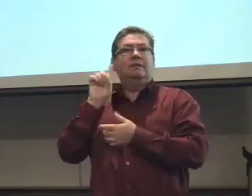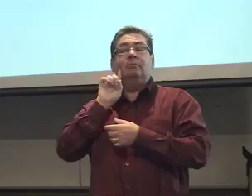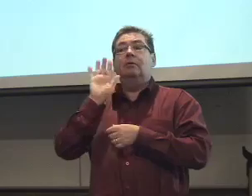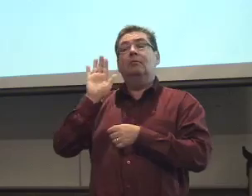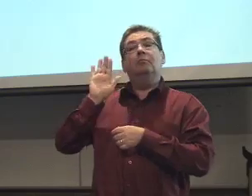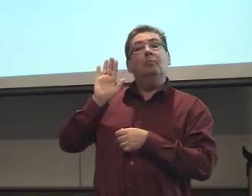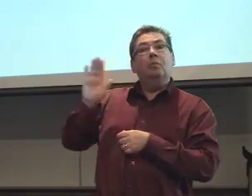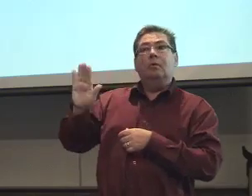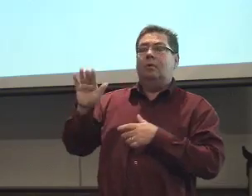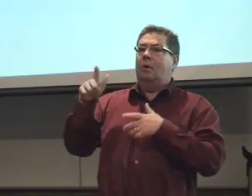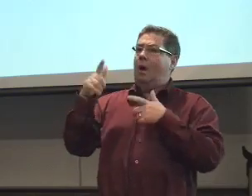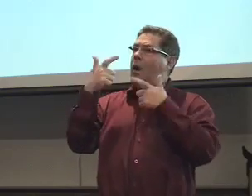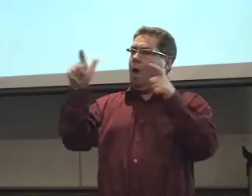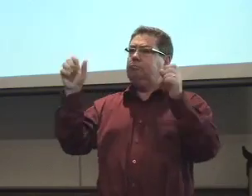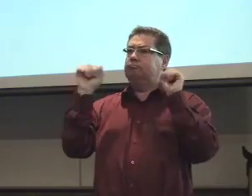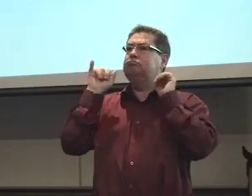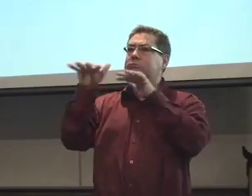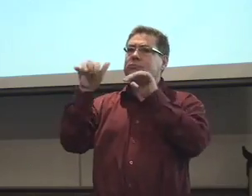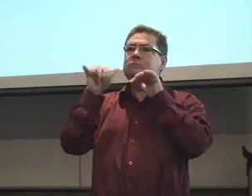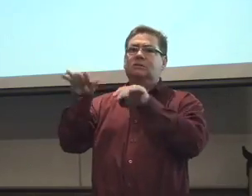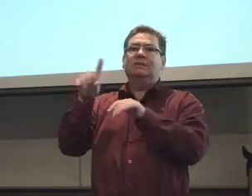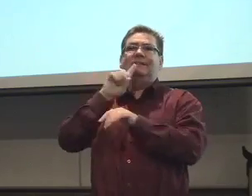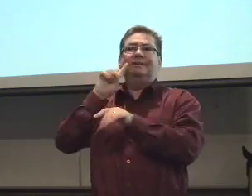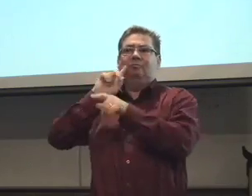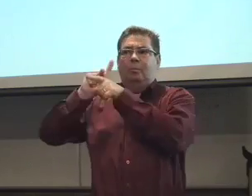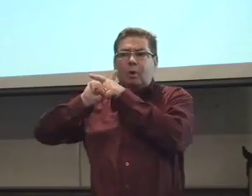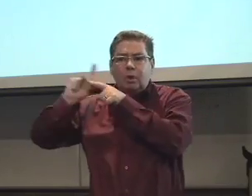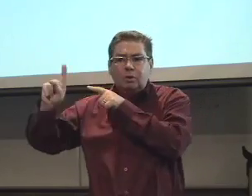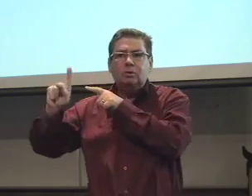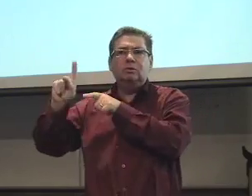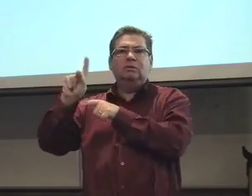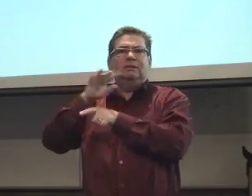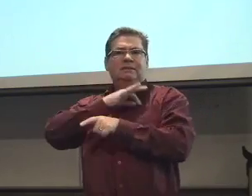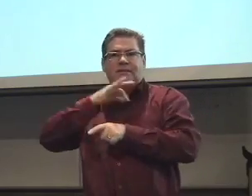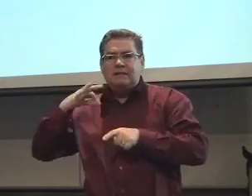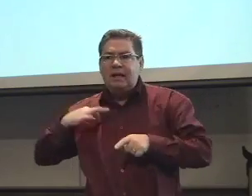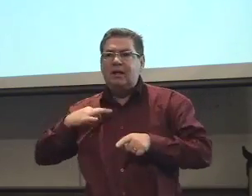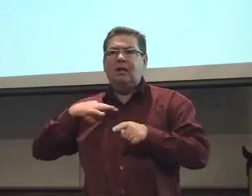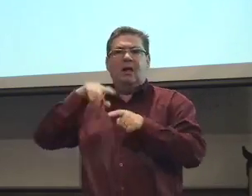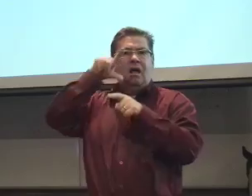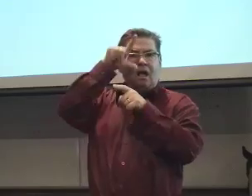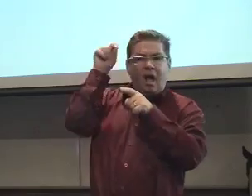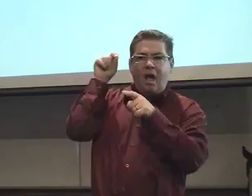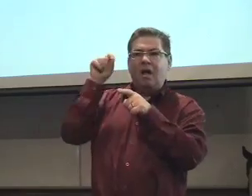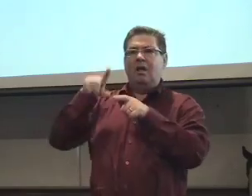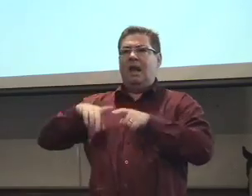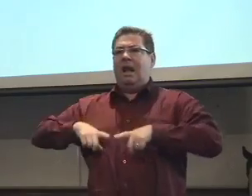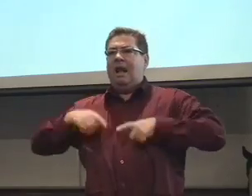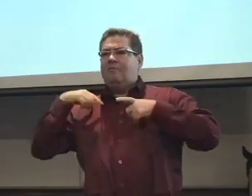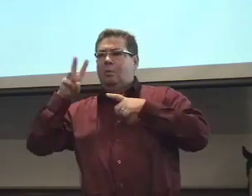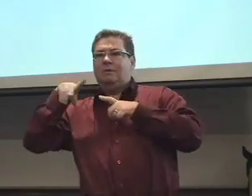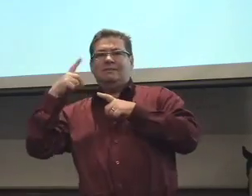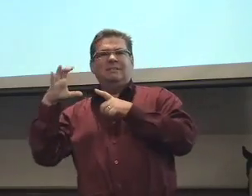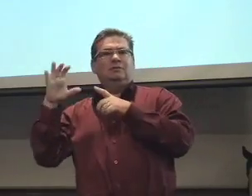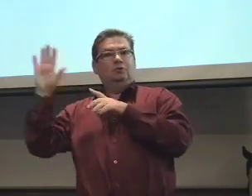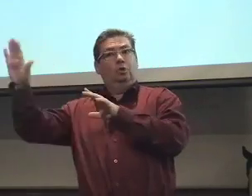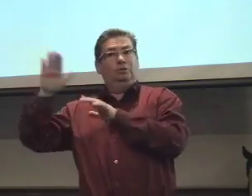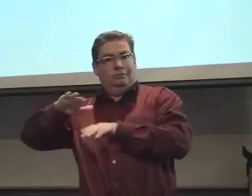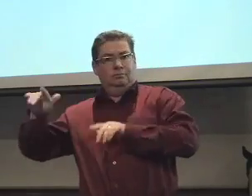a huge population of deaf professionals that work at Gallaudet, that work in the Washington area, whose children go there. These guys are all on grade